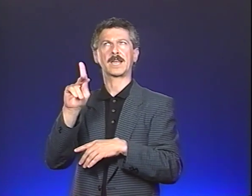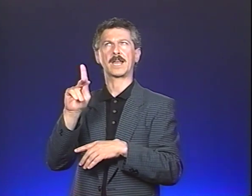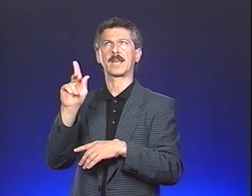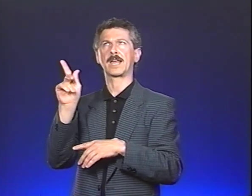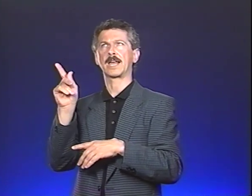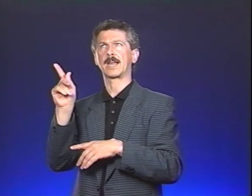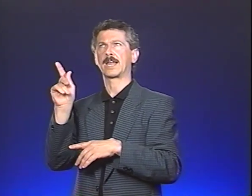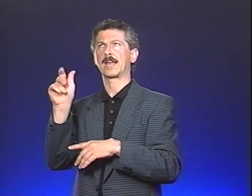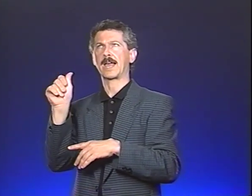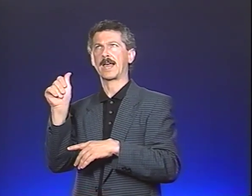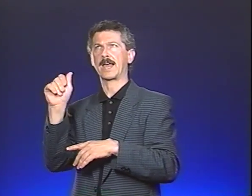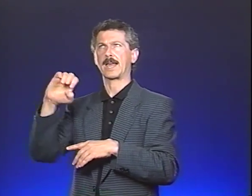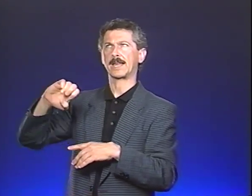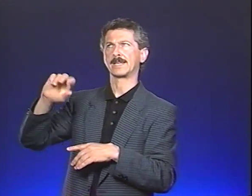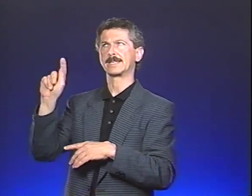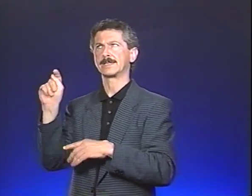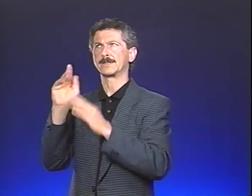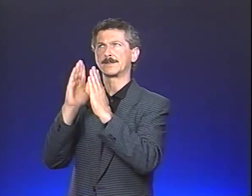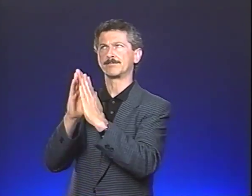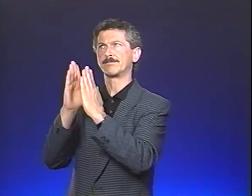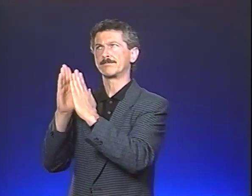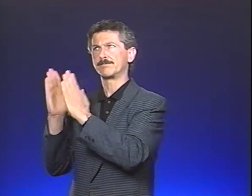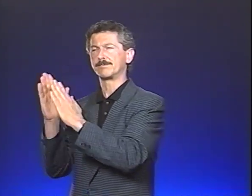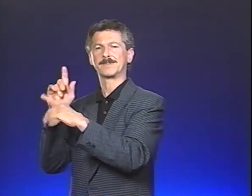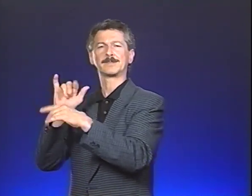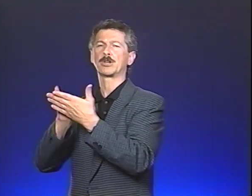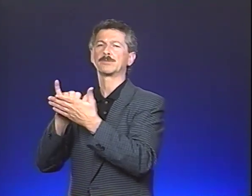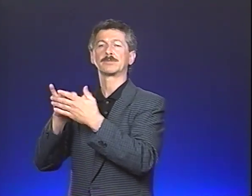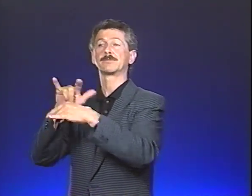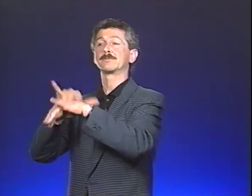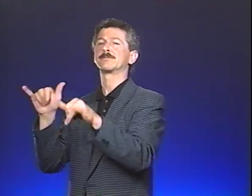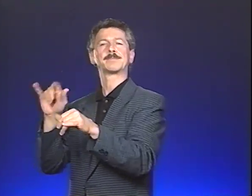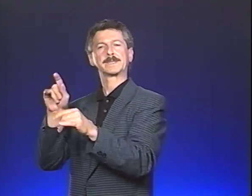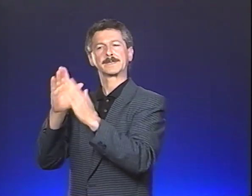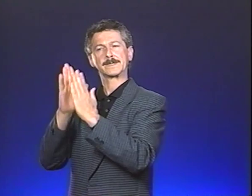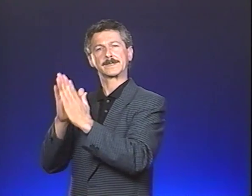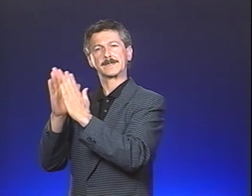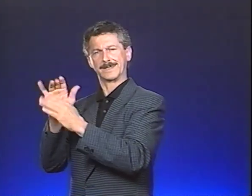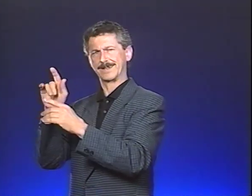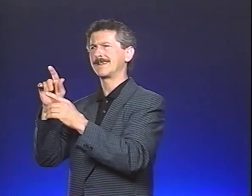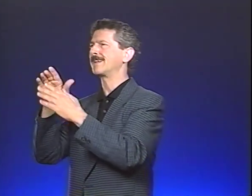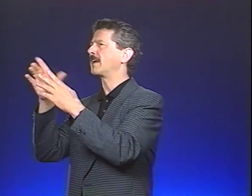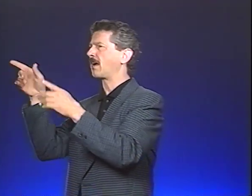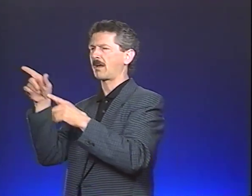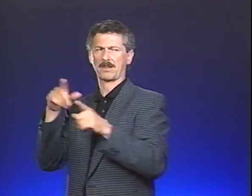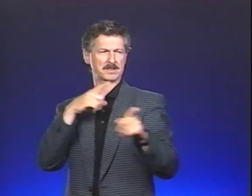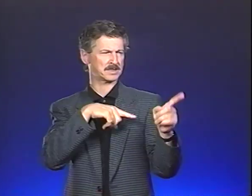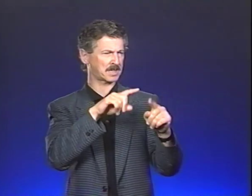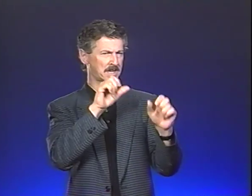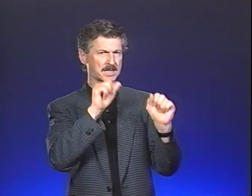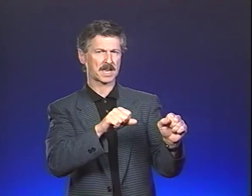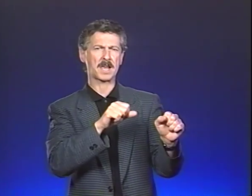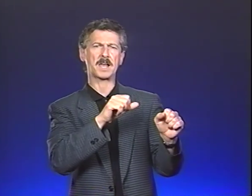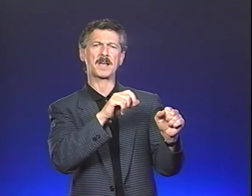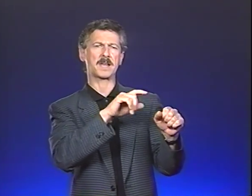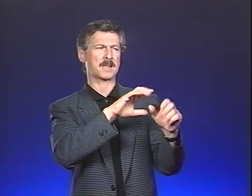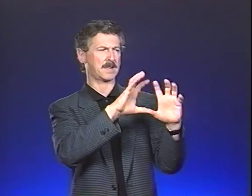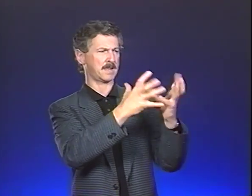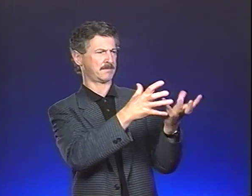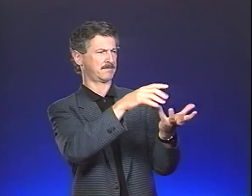In English, for example, the sounds k, a, and t must be pronounced in sequence in order to convey the word cat.